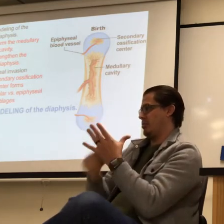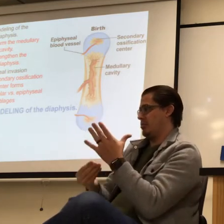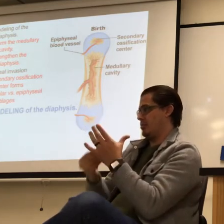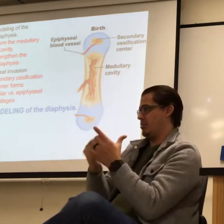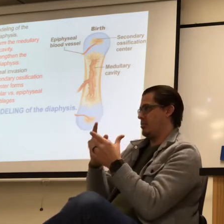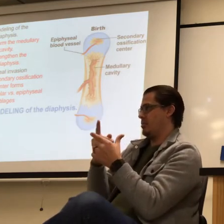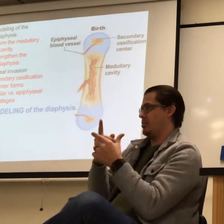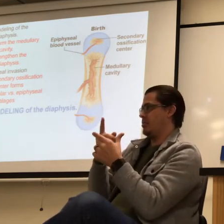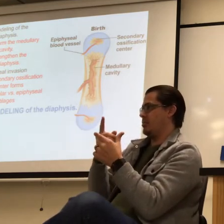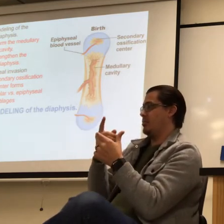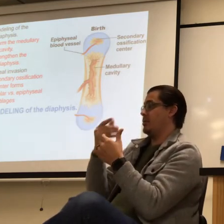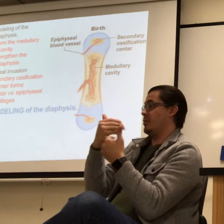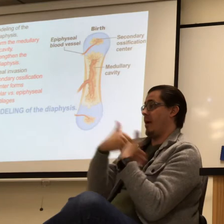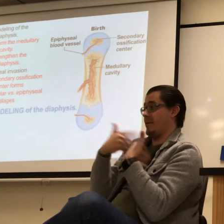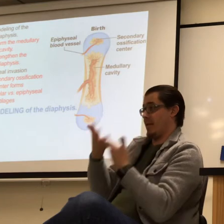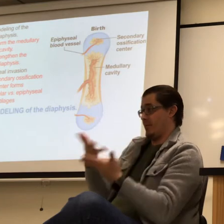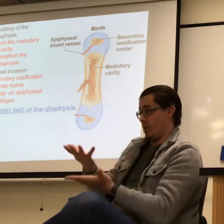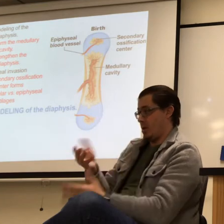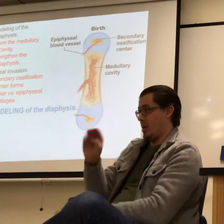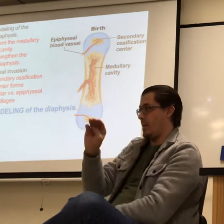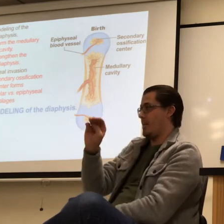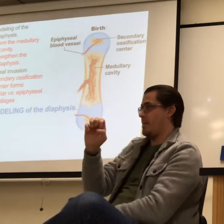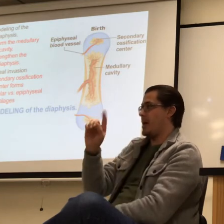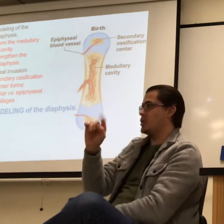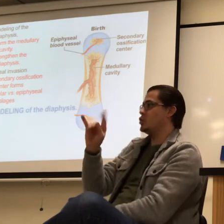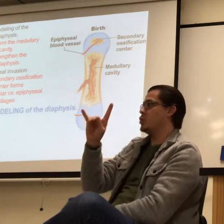and what you have is medullary cavity.